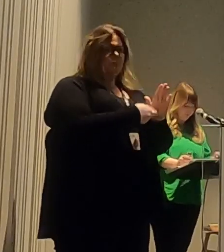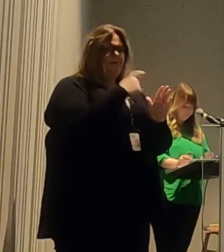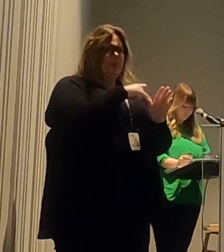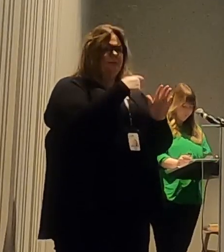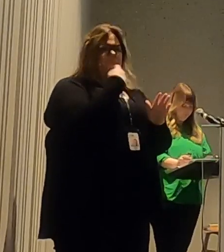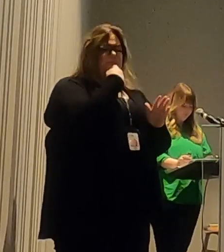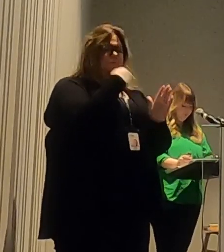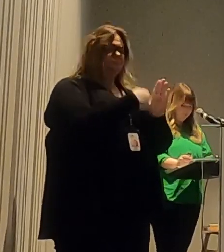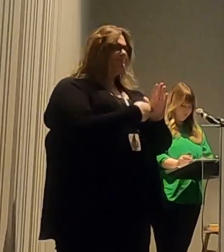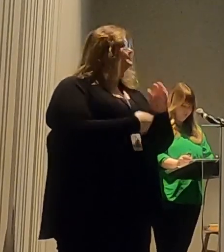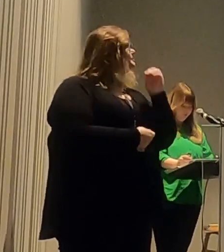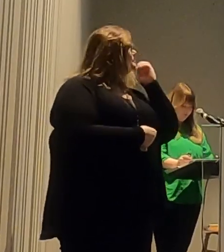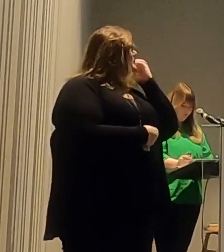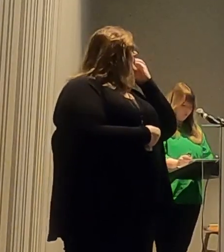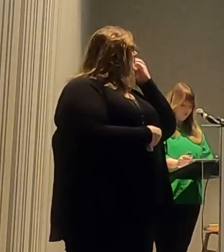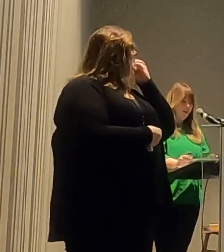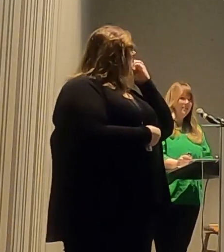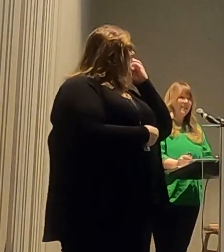robes.